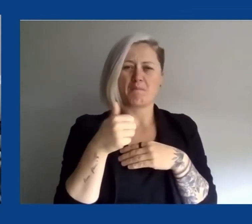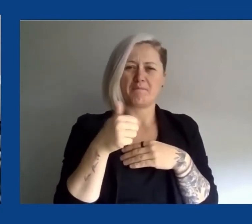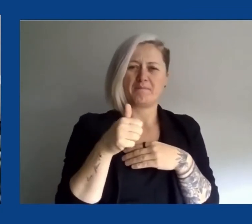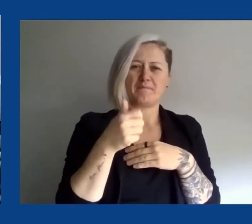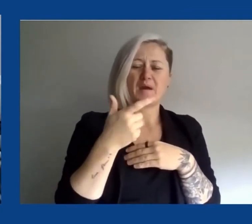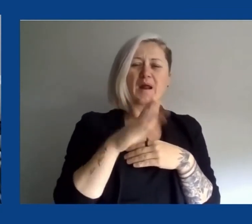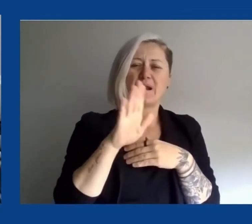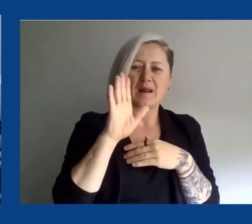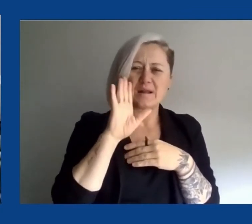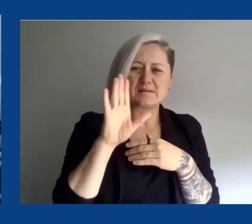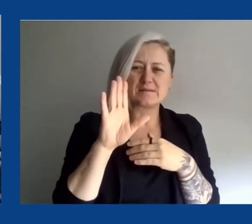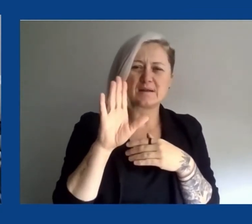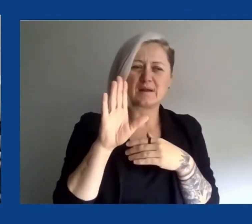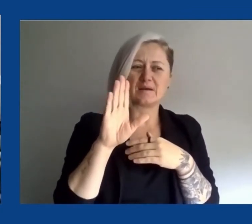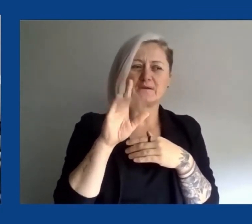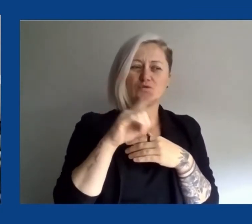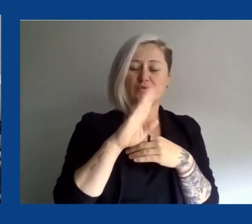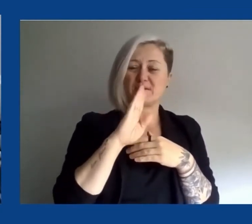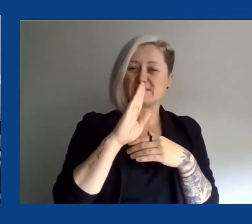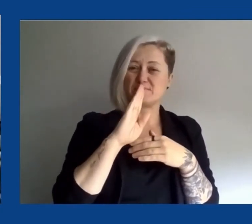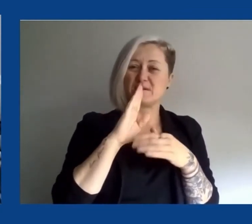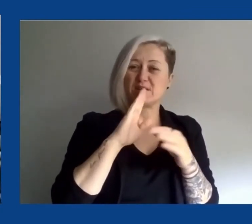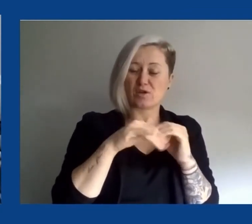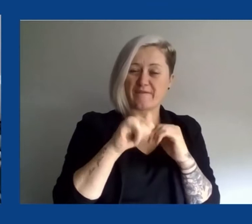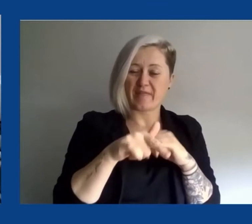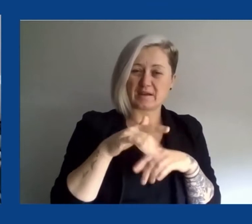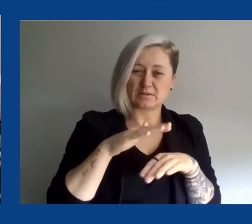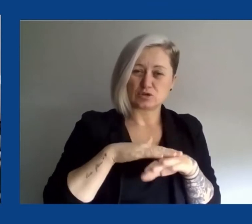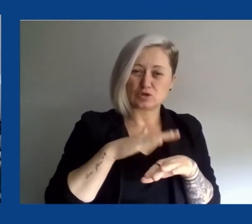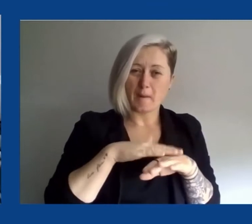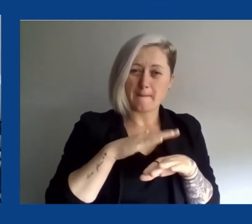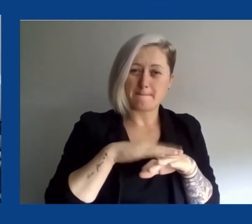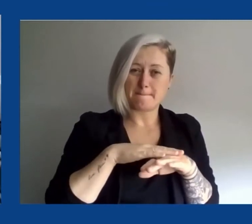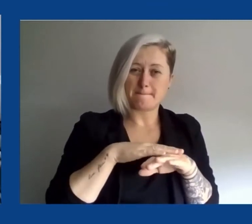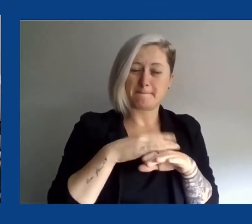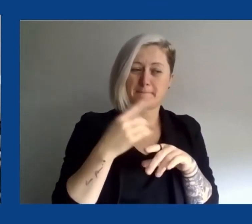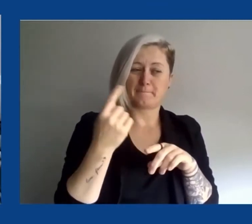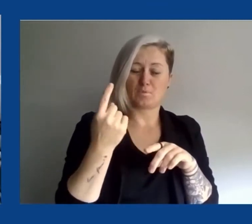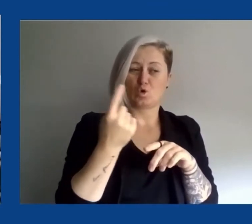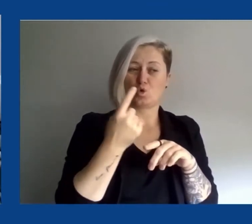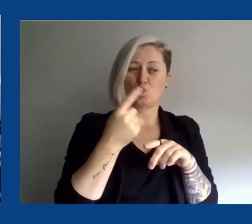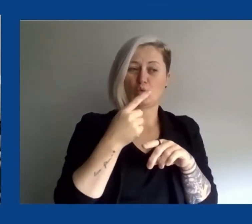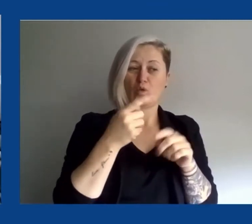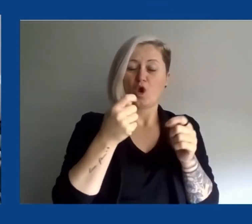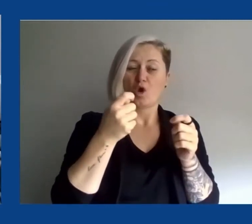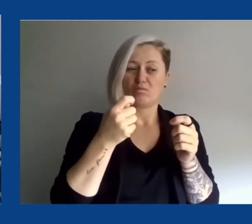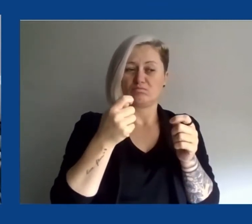listening to the speakers of that time, who were the early activists,